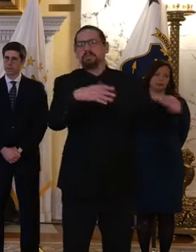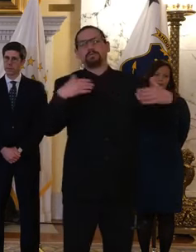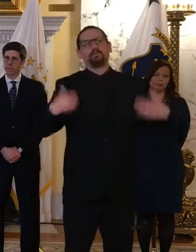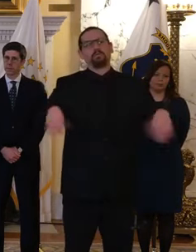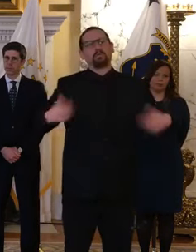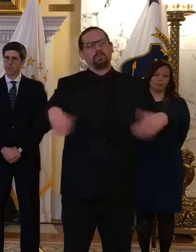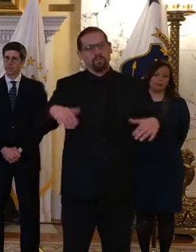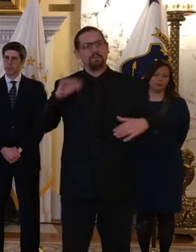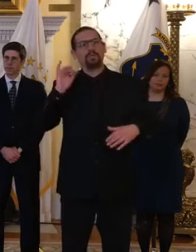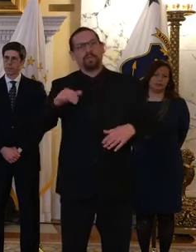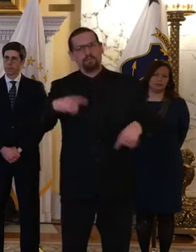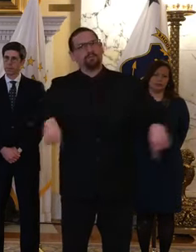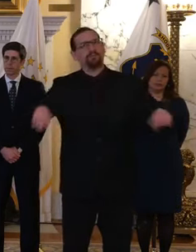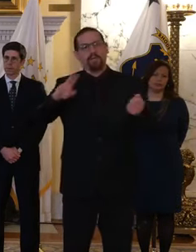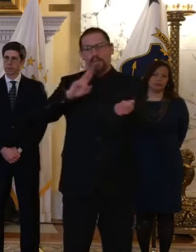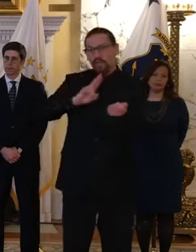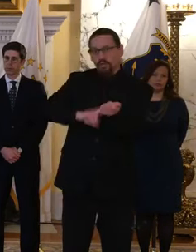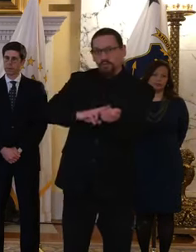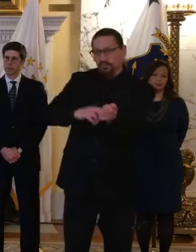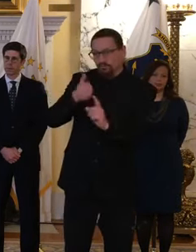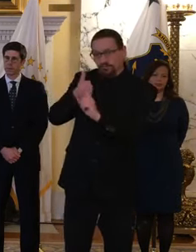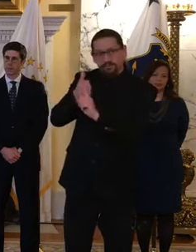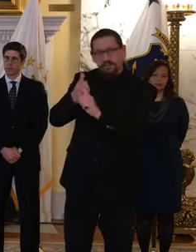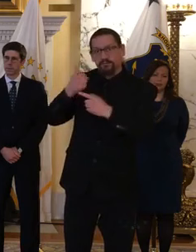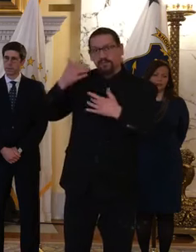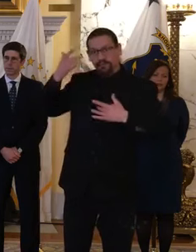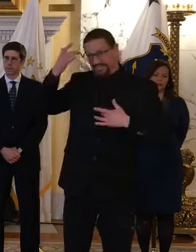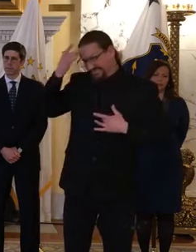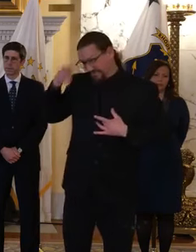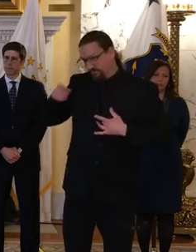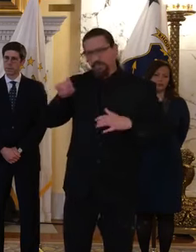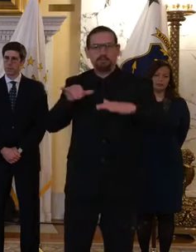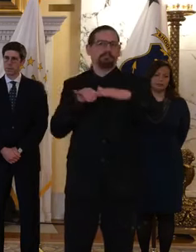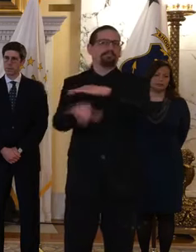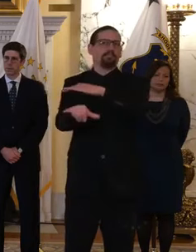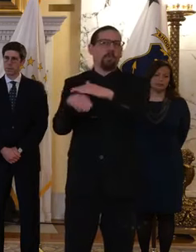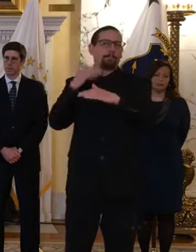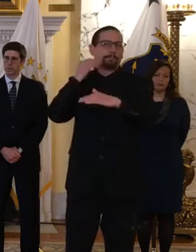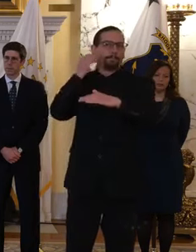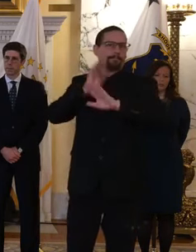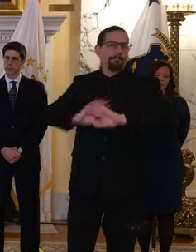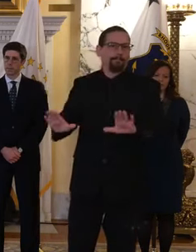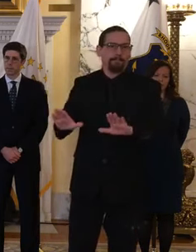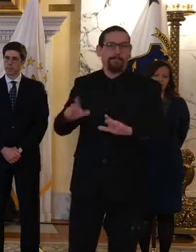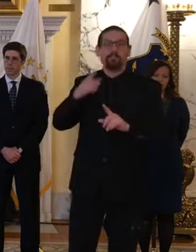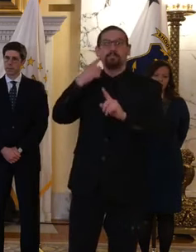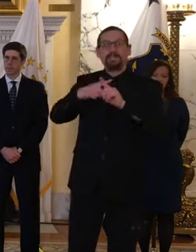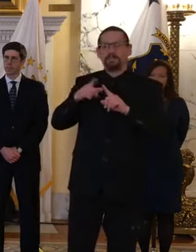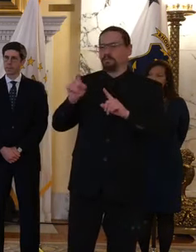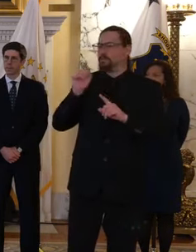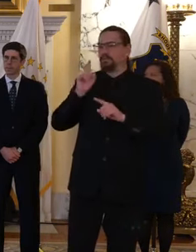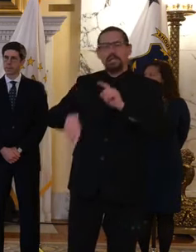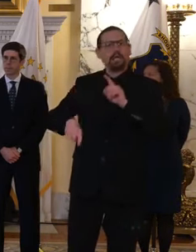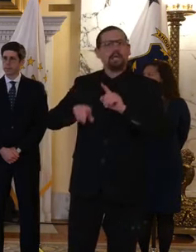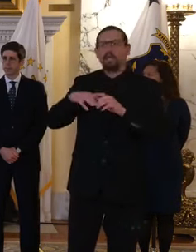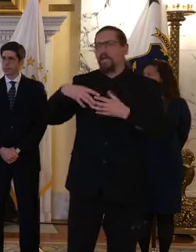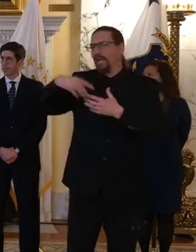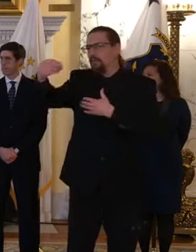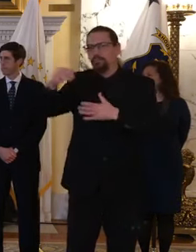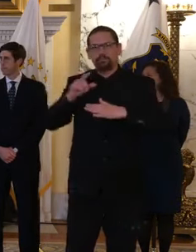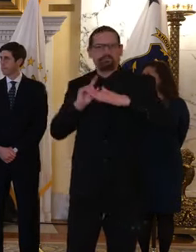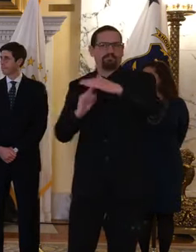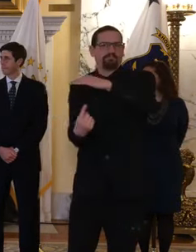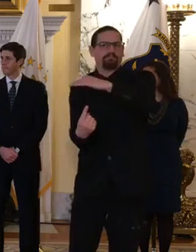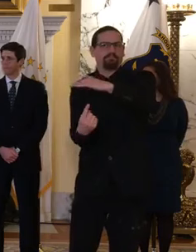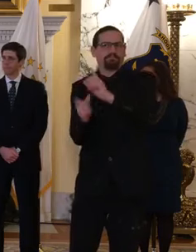a 6-foot distance from others. Finally, we're excited about the expansion of